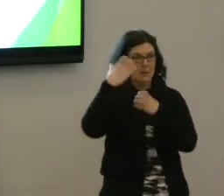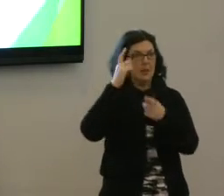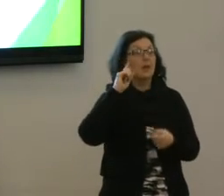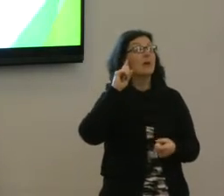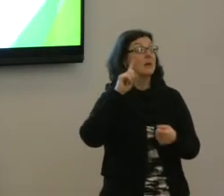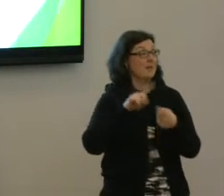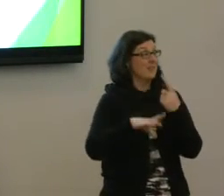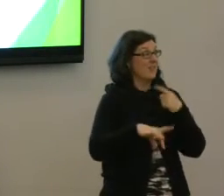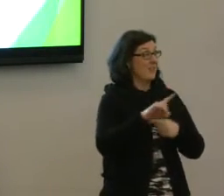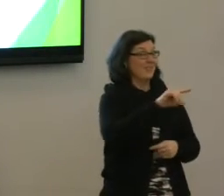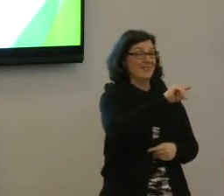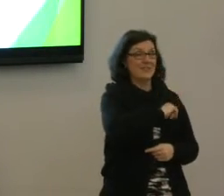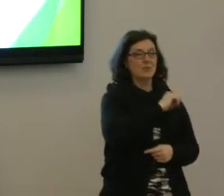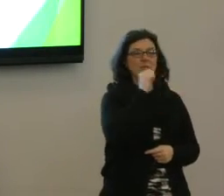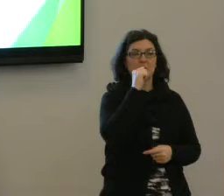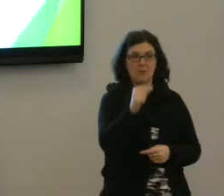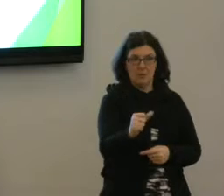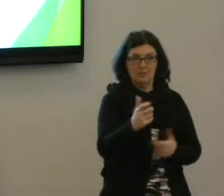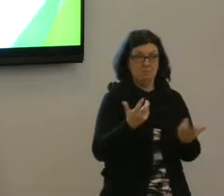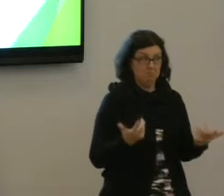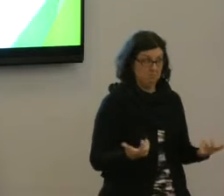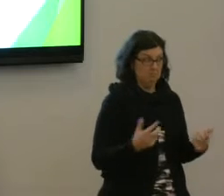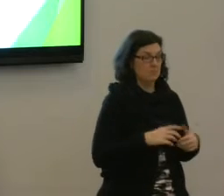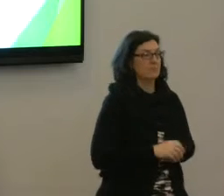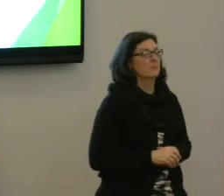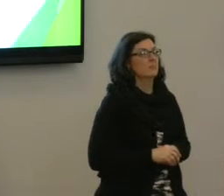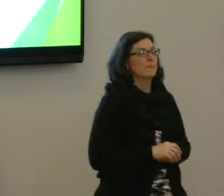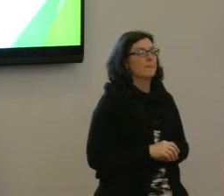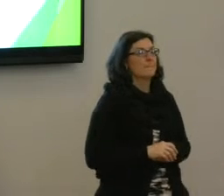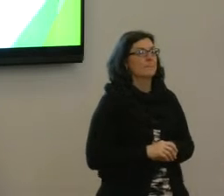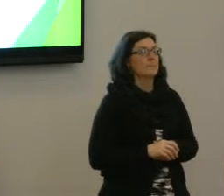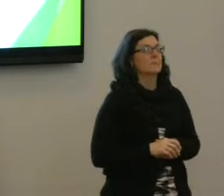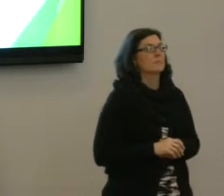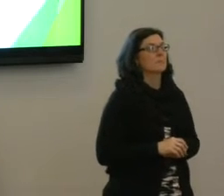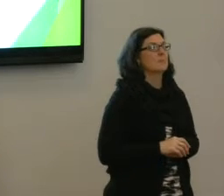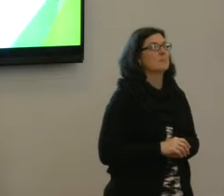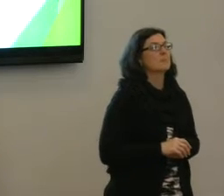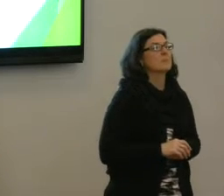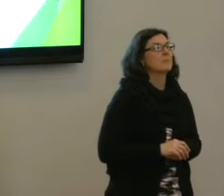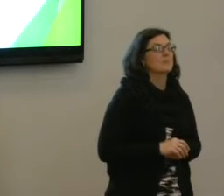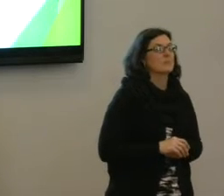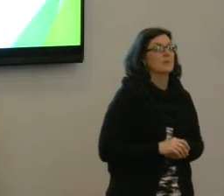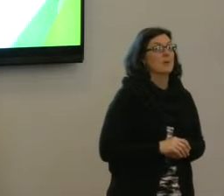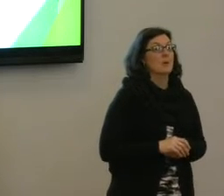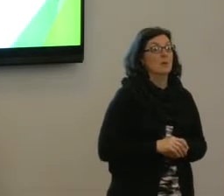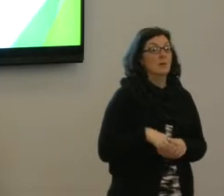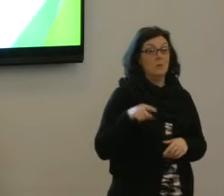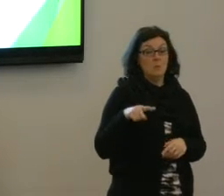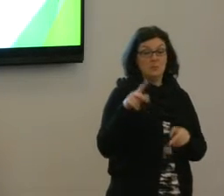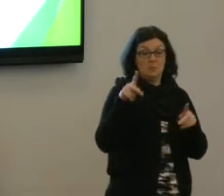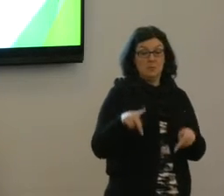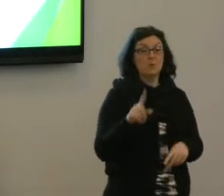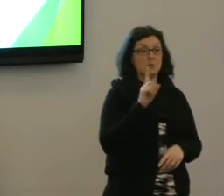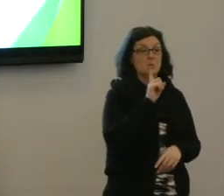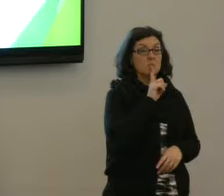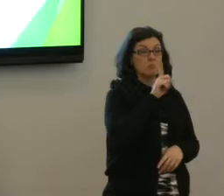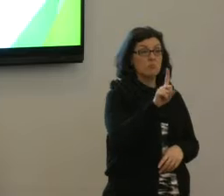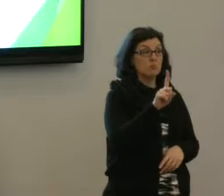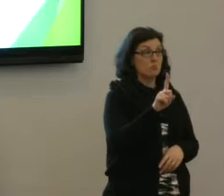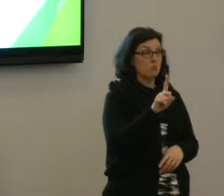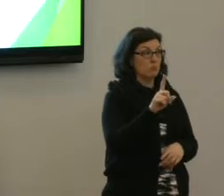out whether it was a just or an unjust accusation or whether they were really deserved to be hunted like